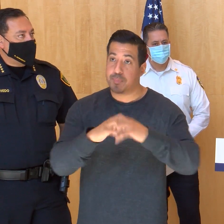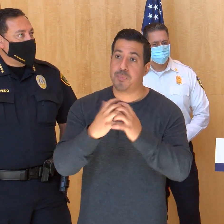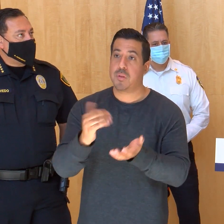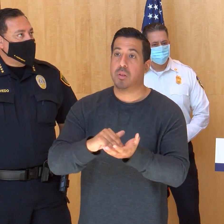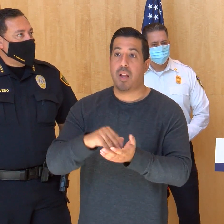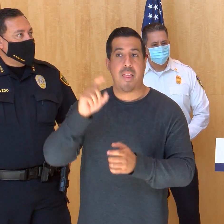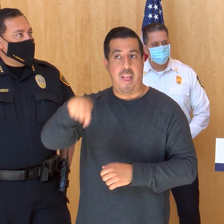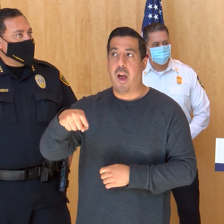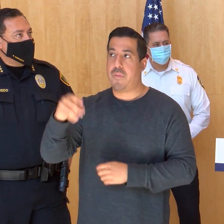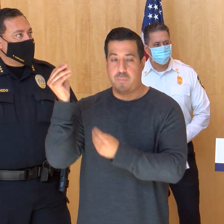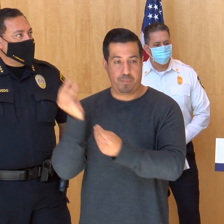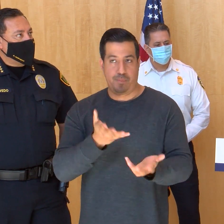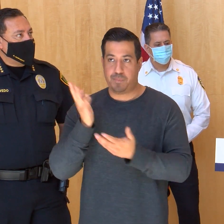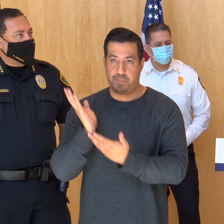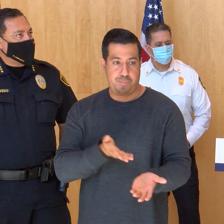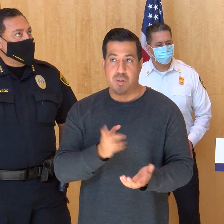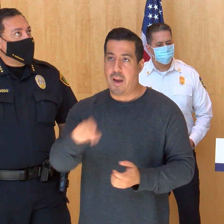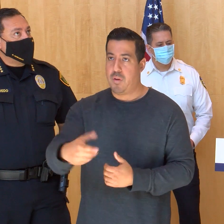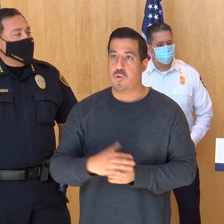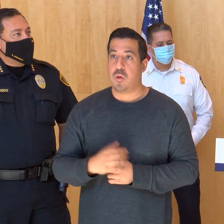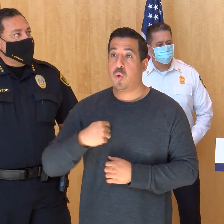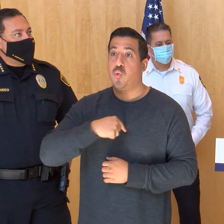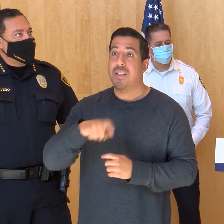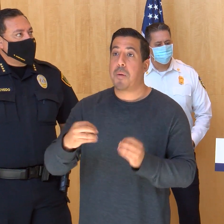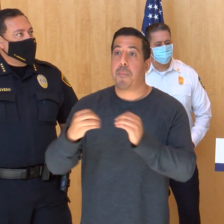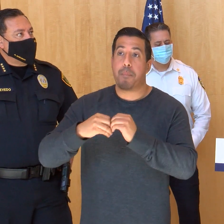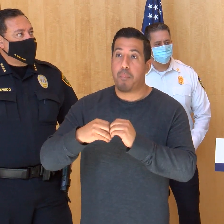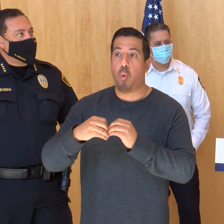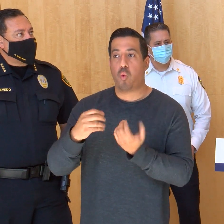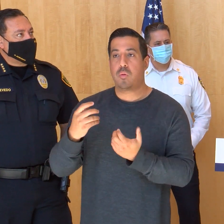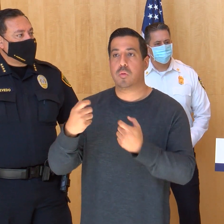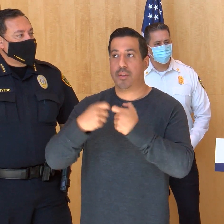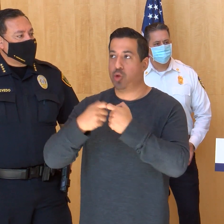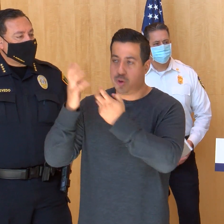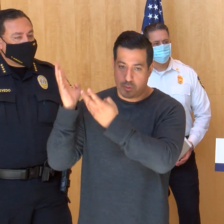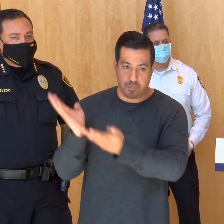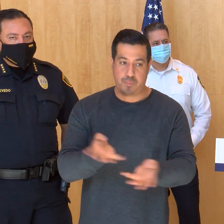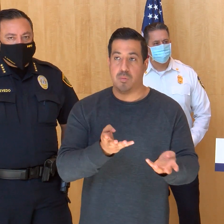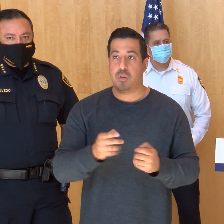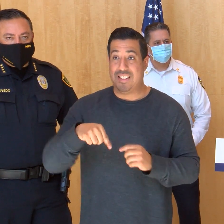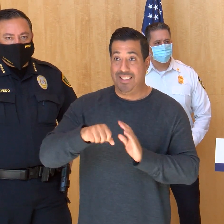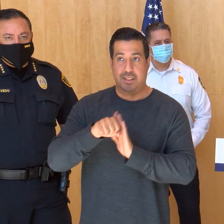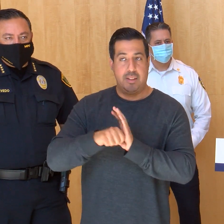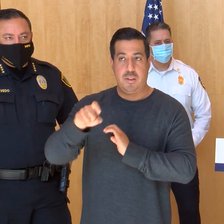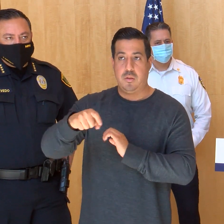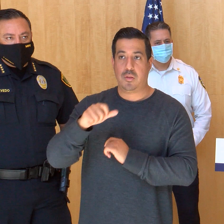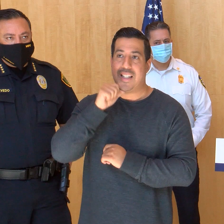must take place. We have to have more generation in this state. It is